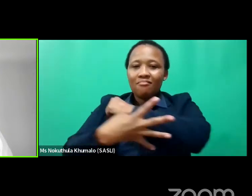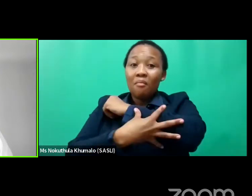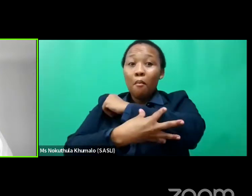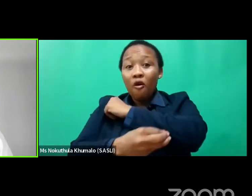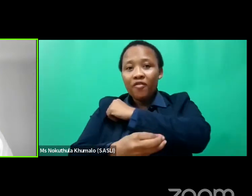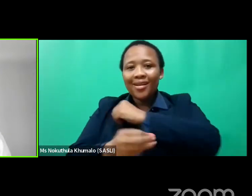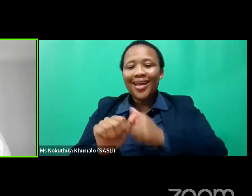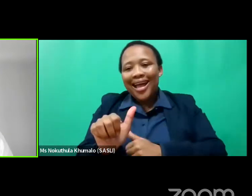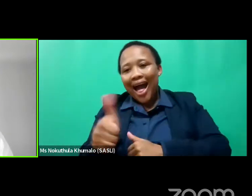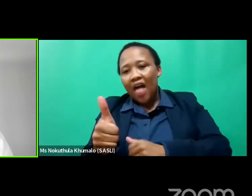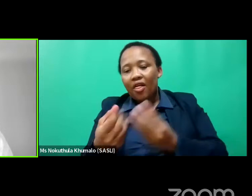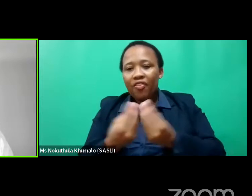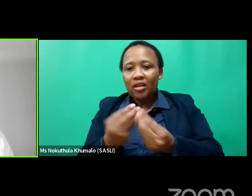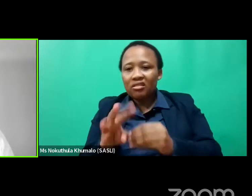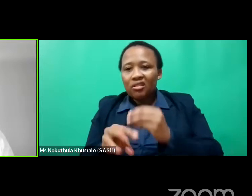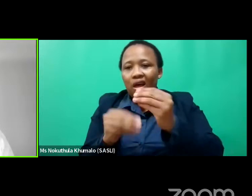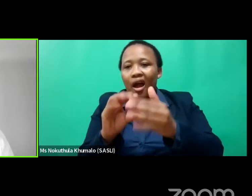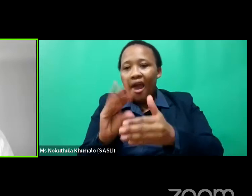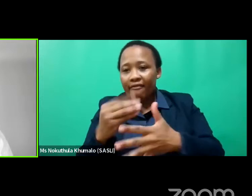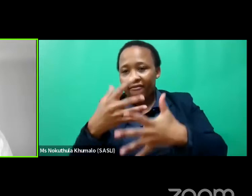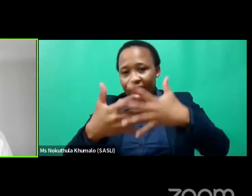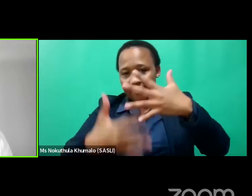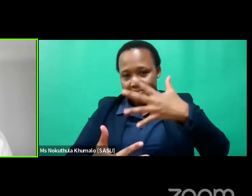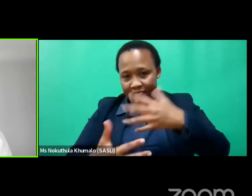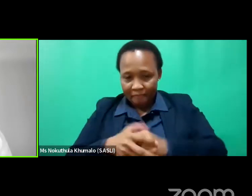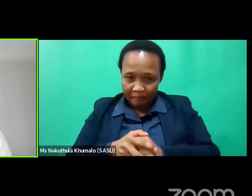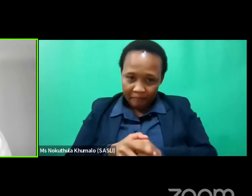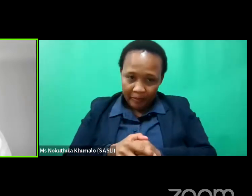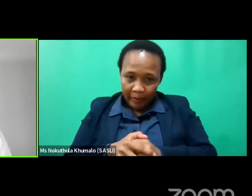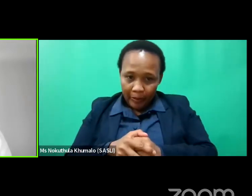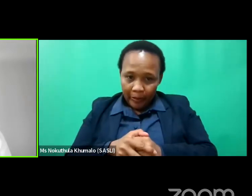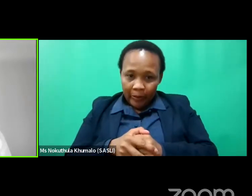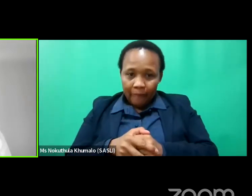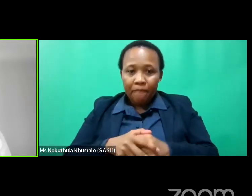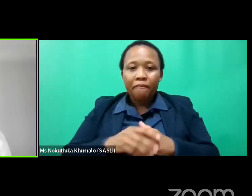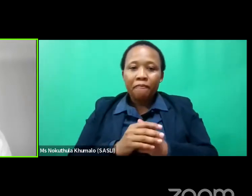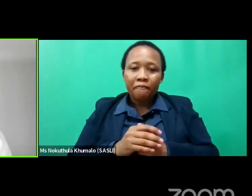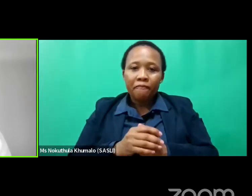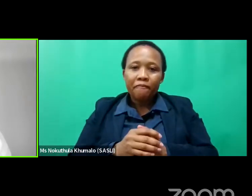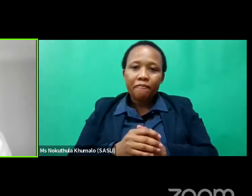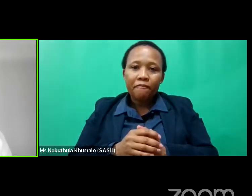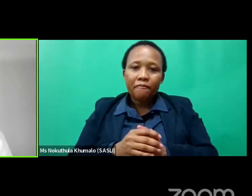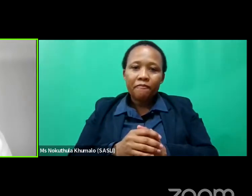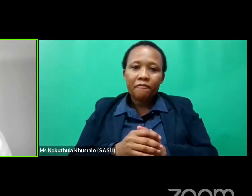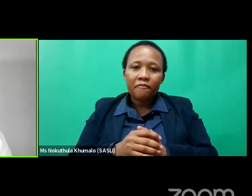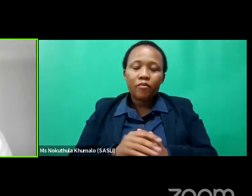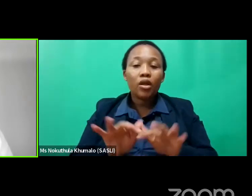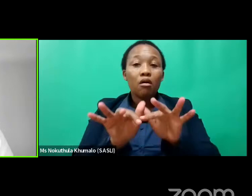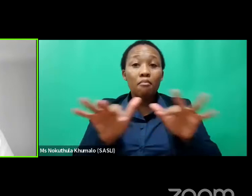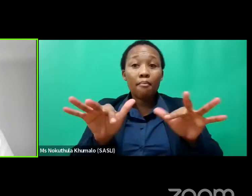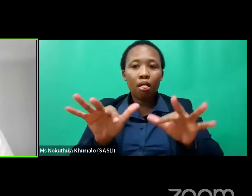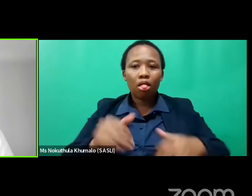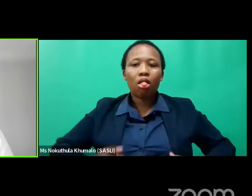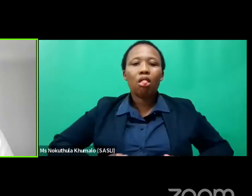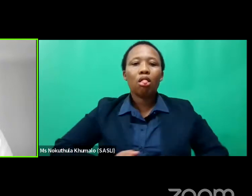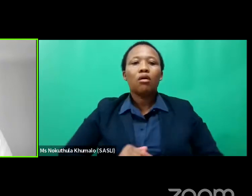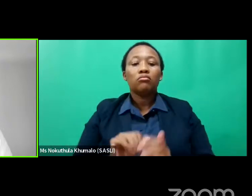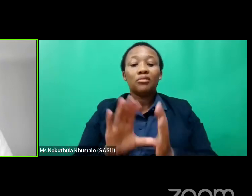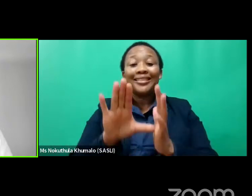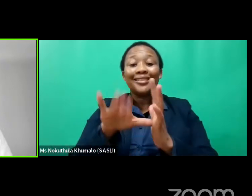battle that has been taken up by people with disabilities,